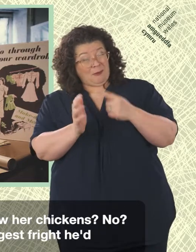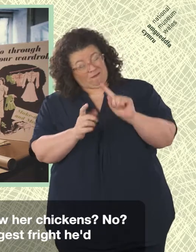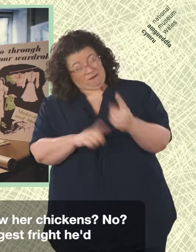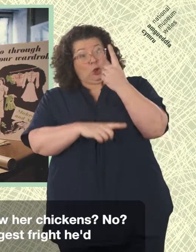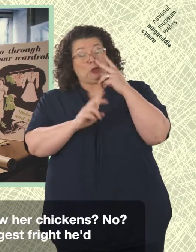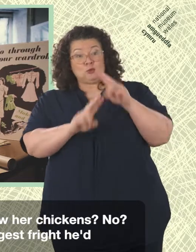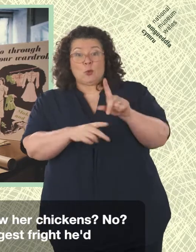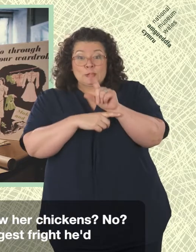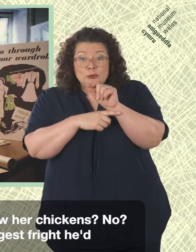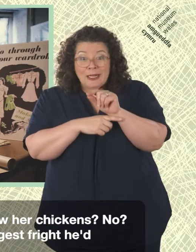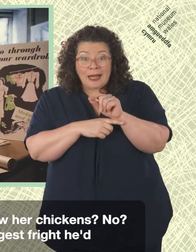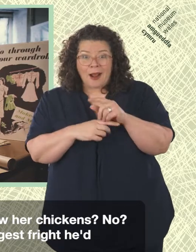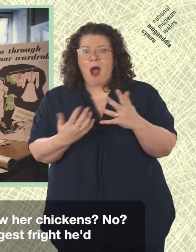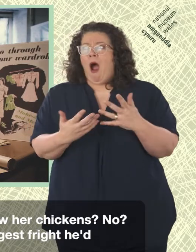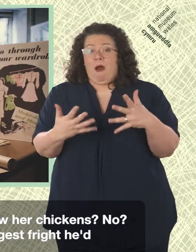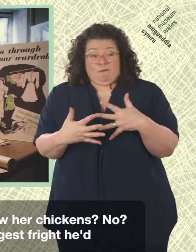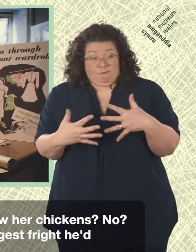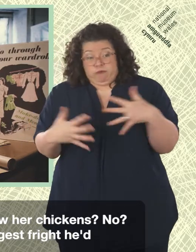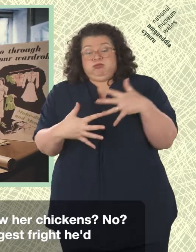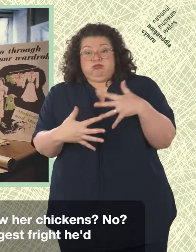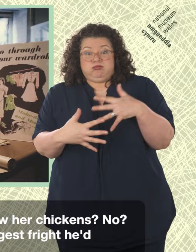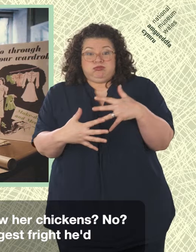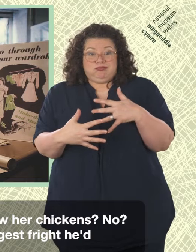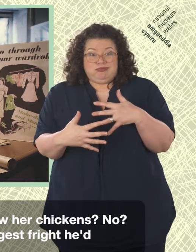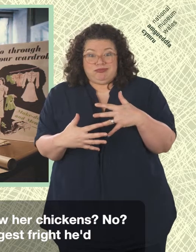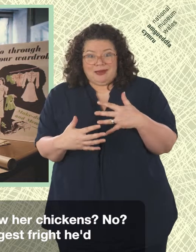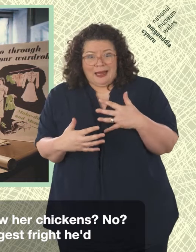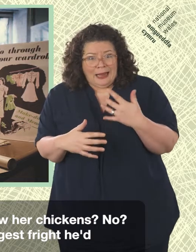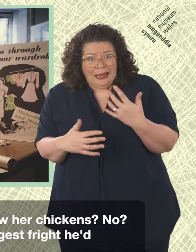that Tommy first saw her chickens? No?